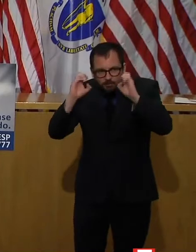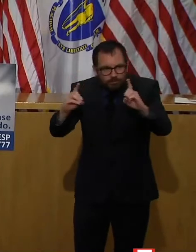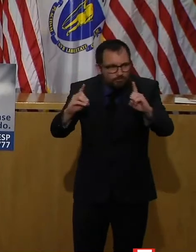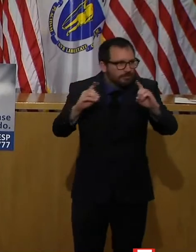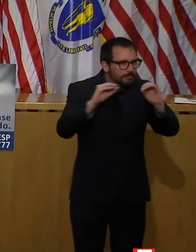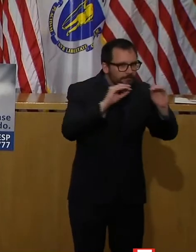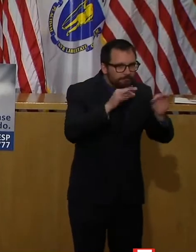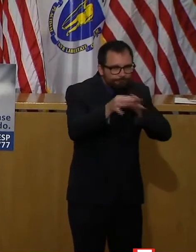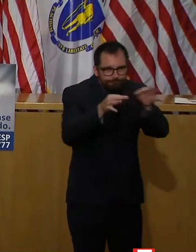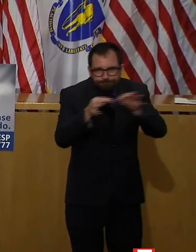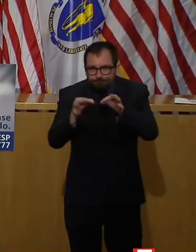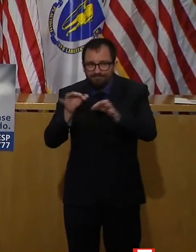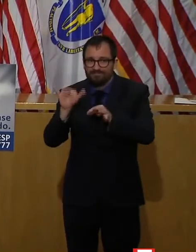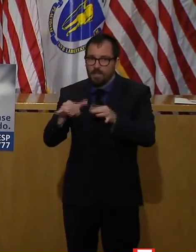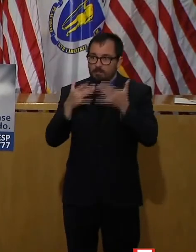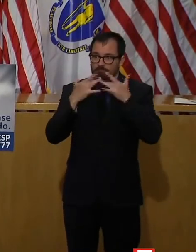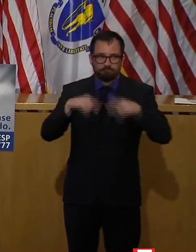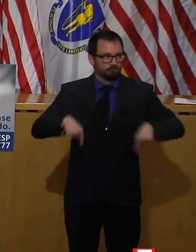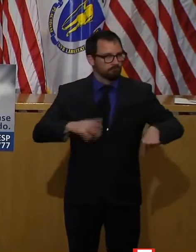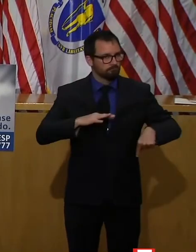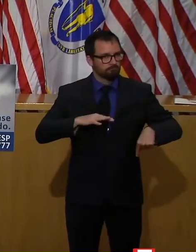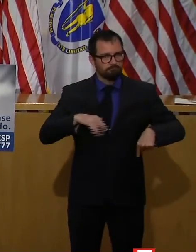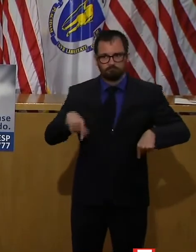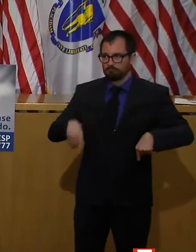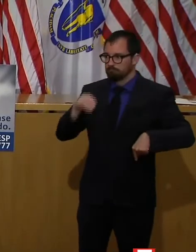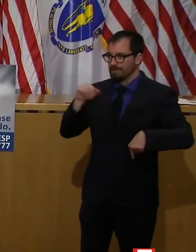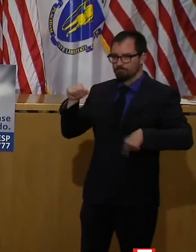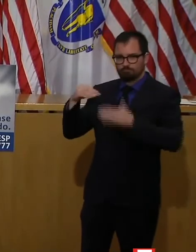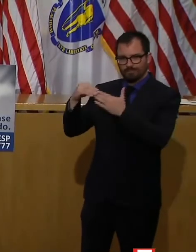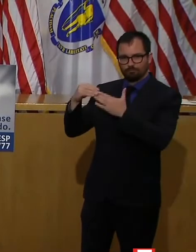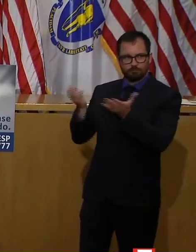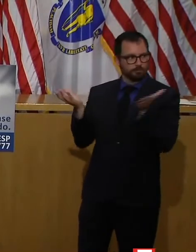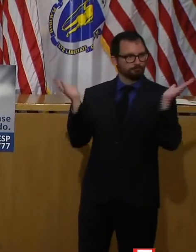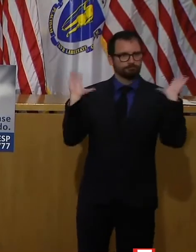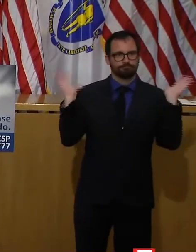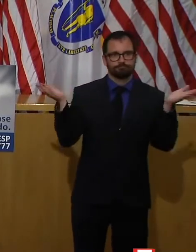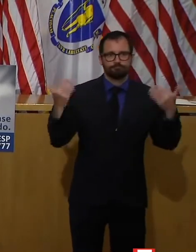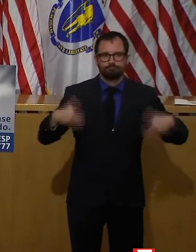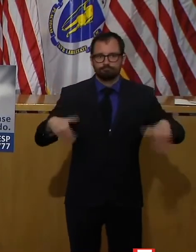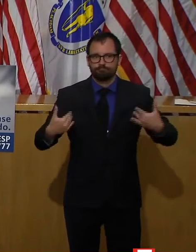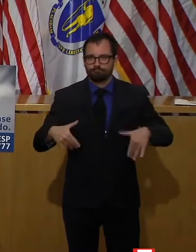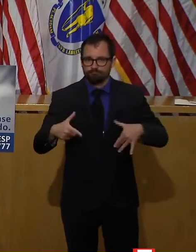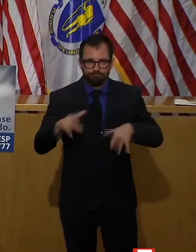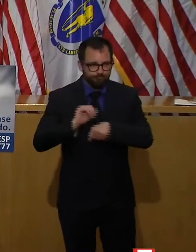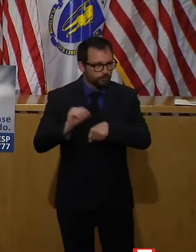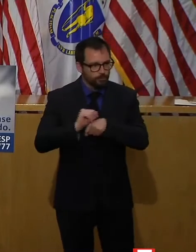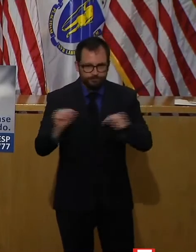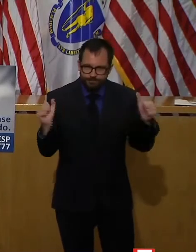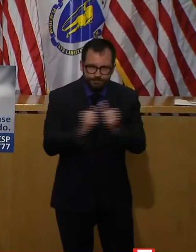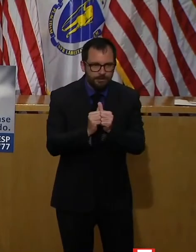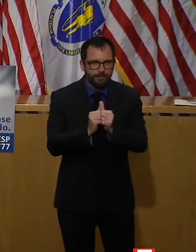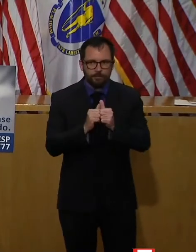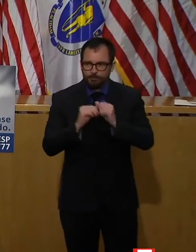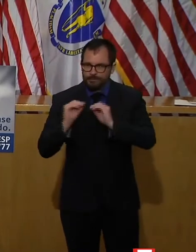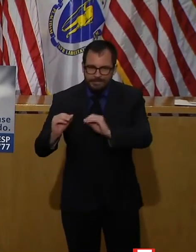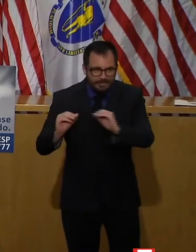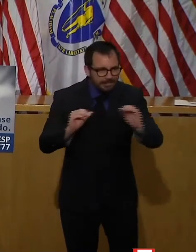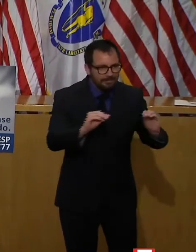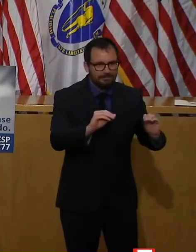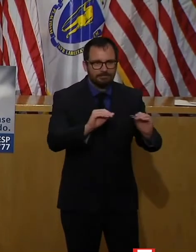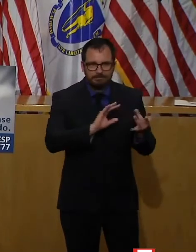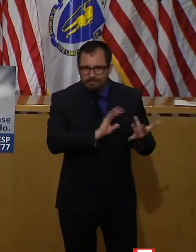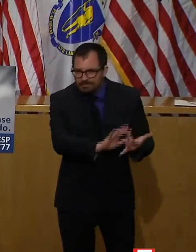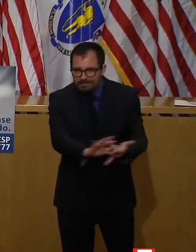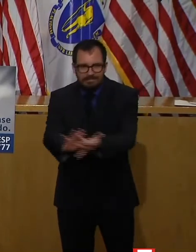continually driving home the message that staying home is one of the the best things you can do, and the second best thing you can do is pick up the phone when we